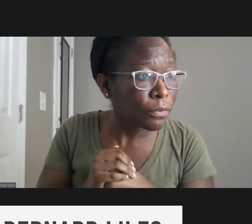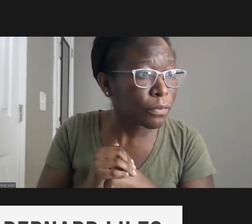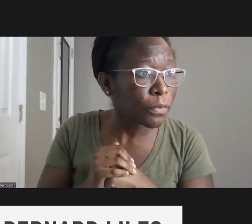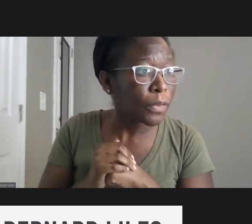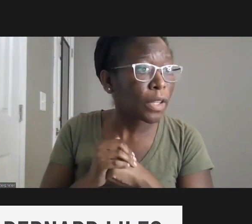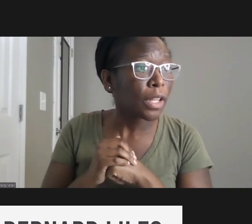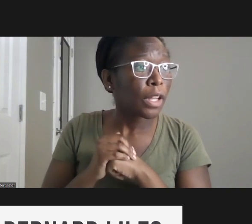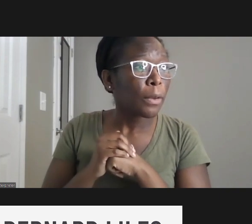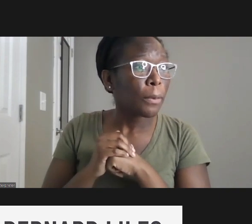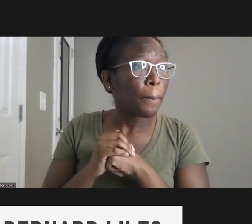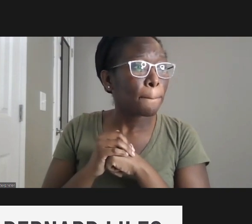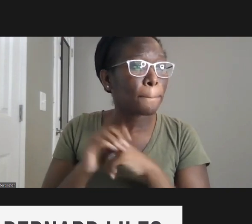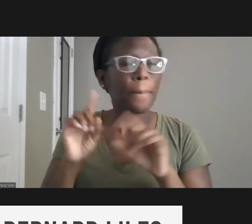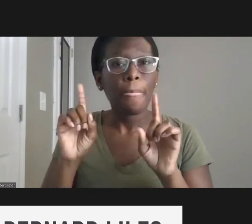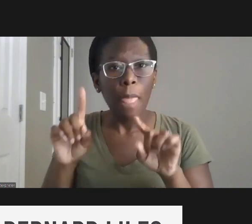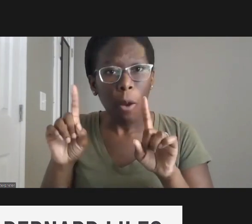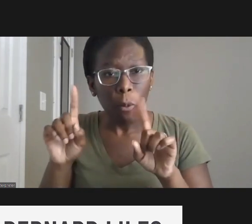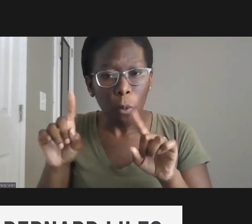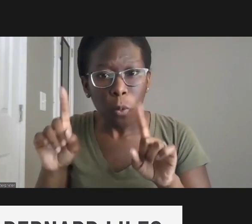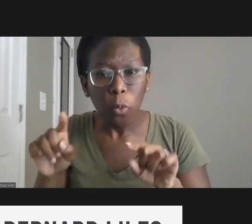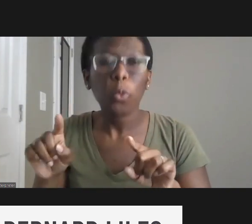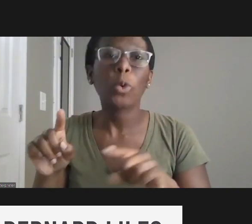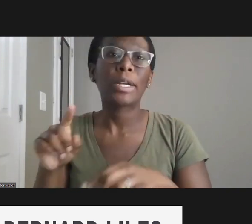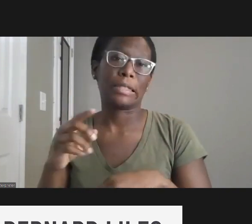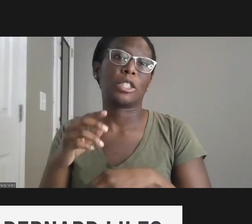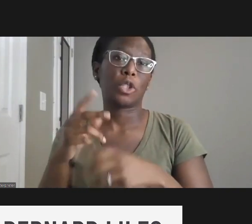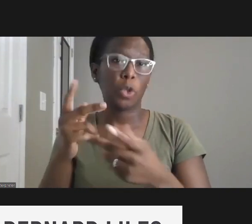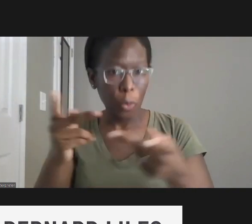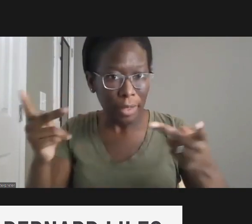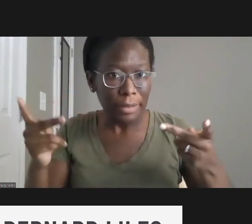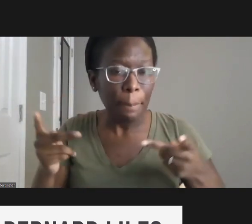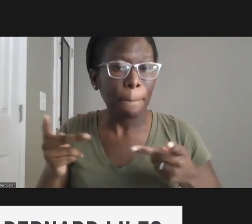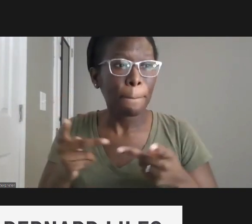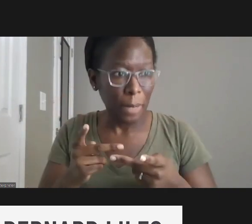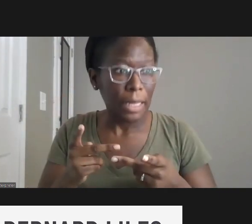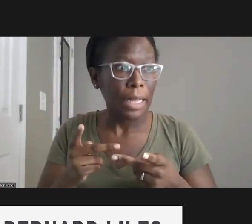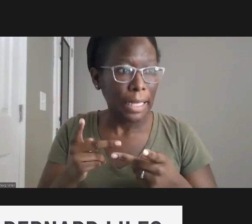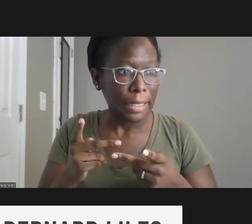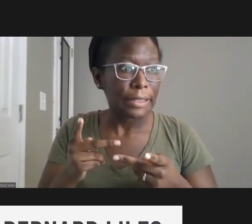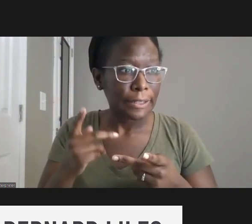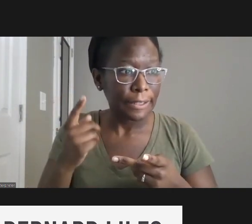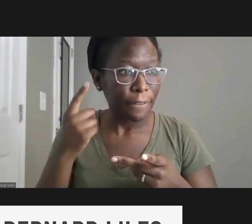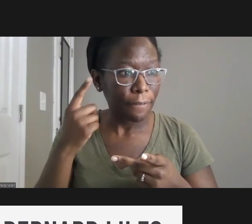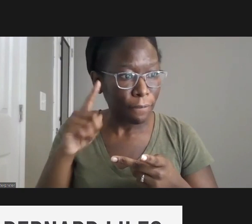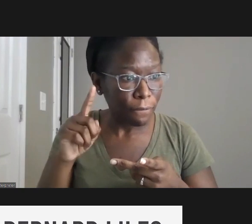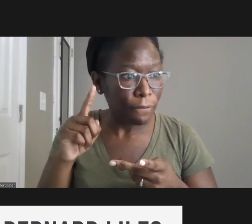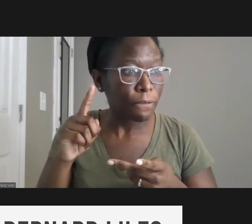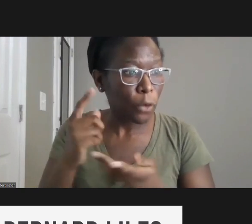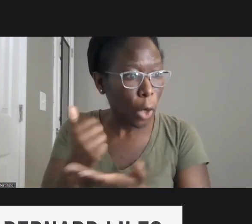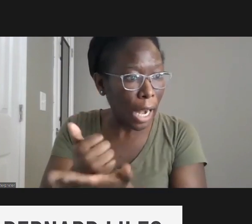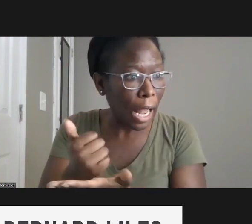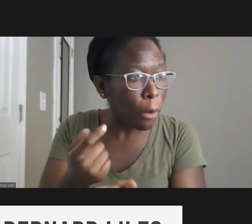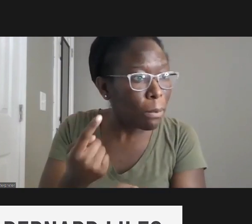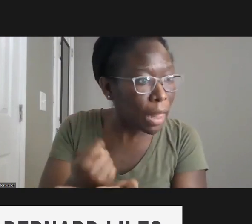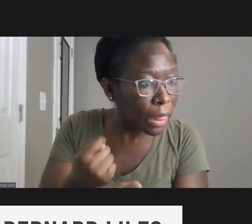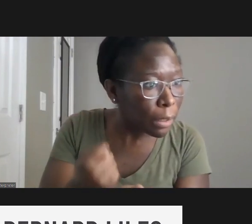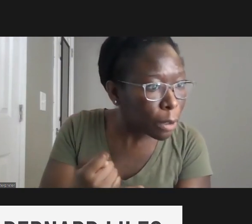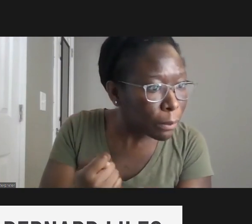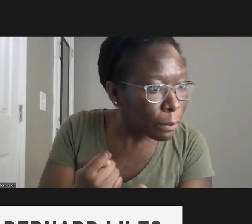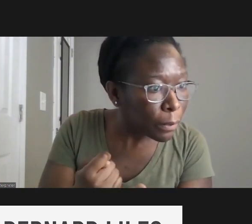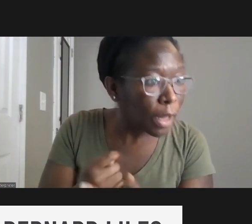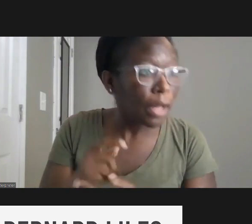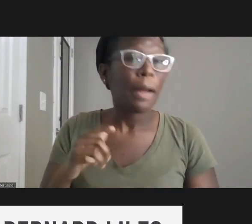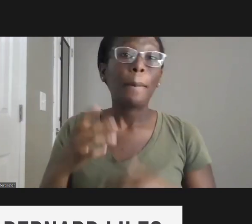addiction rejection and unanswered requests. I am now working at the at Home